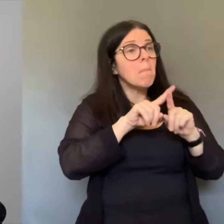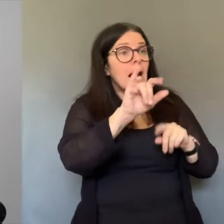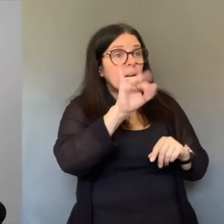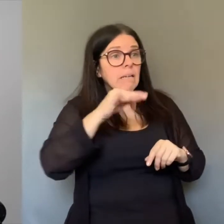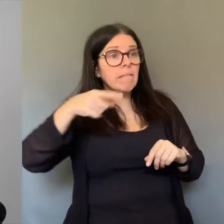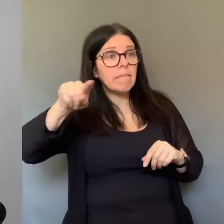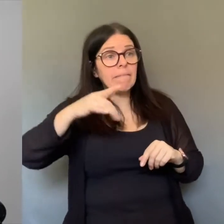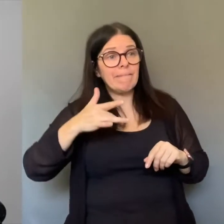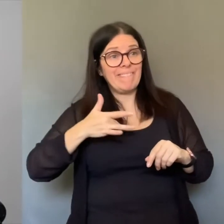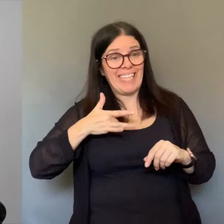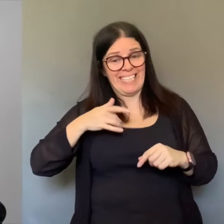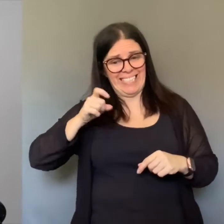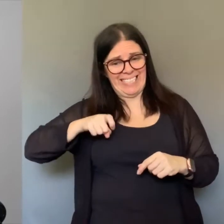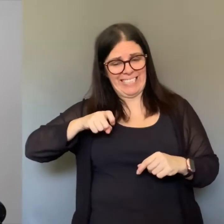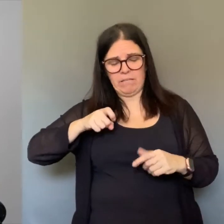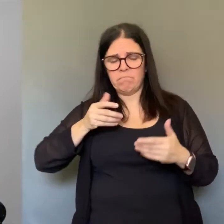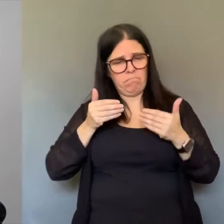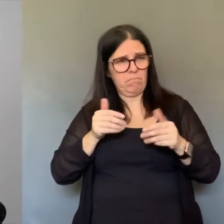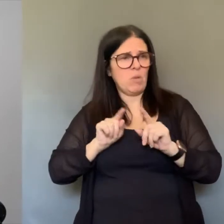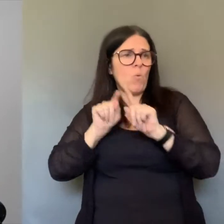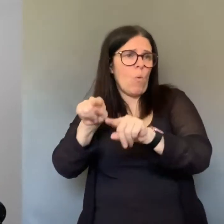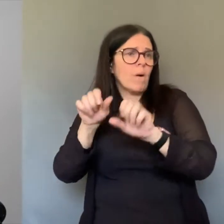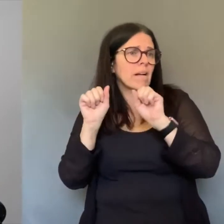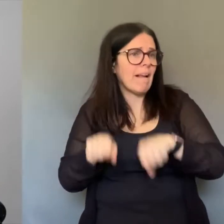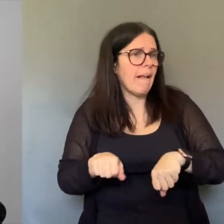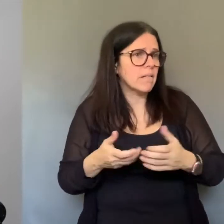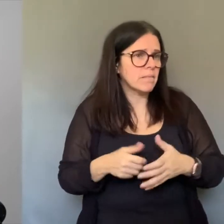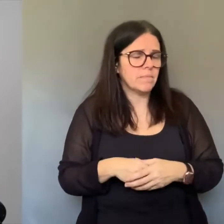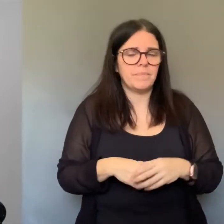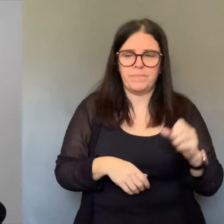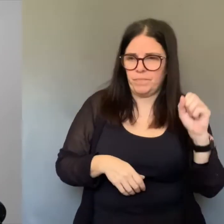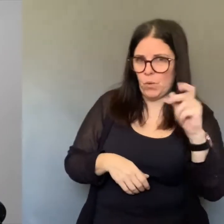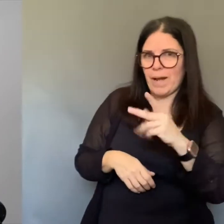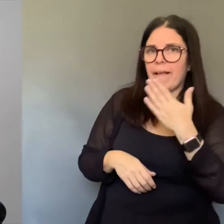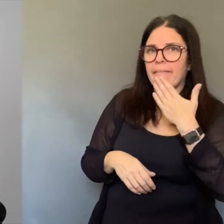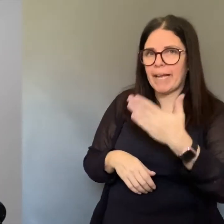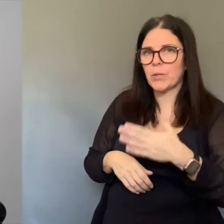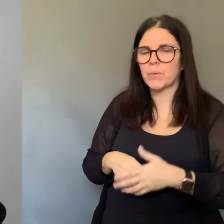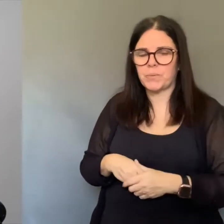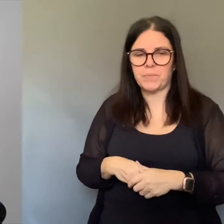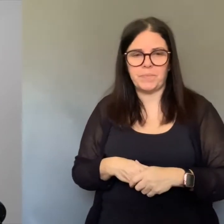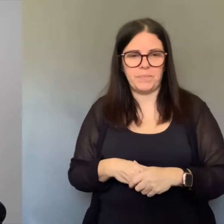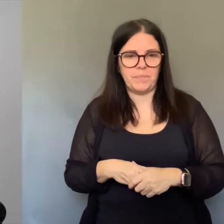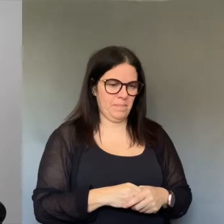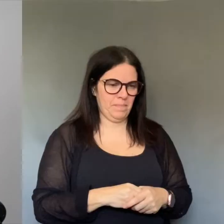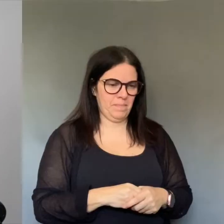assessment center in the first place. But if they do feel that they need to go, okay, they can go there.